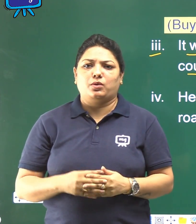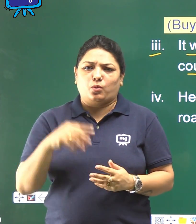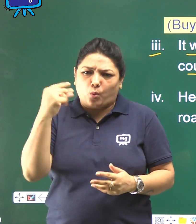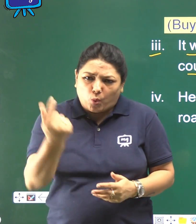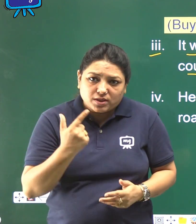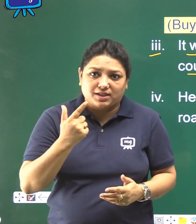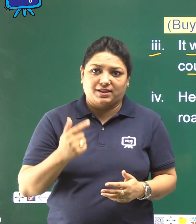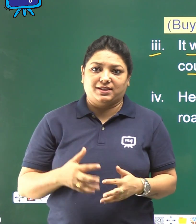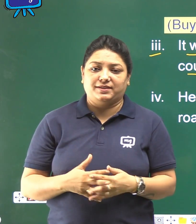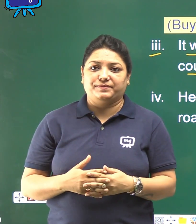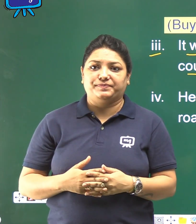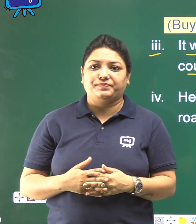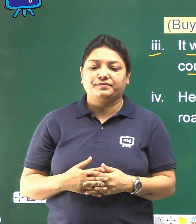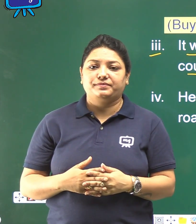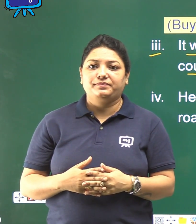fastest